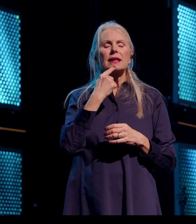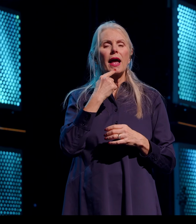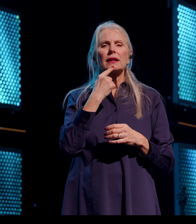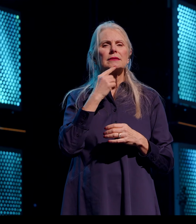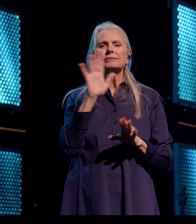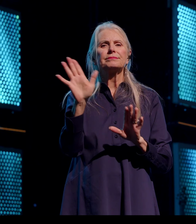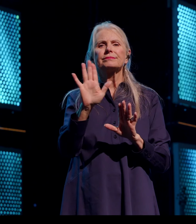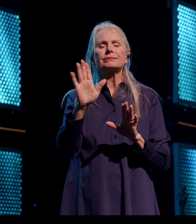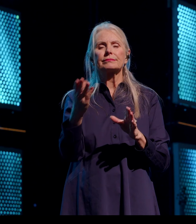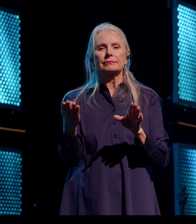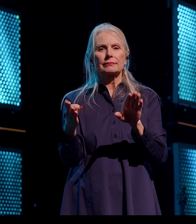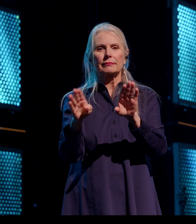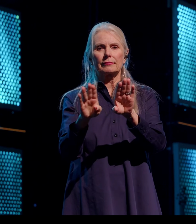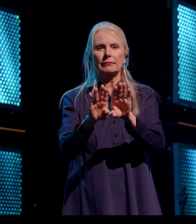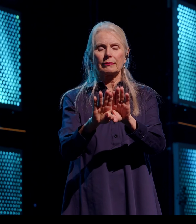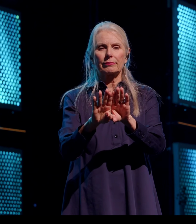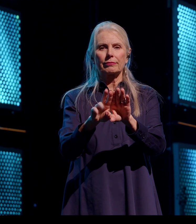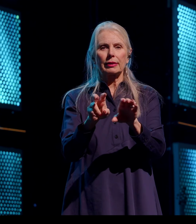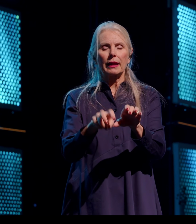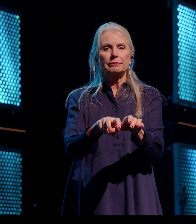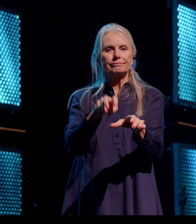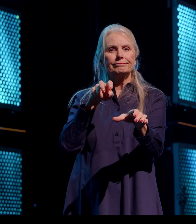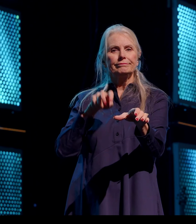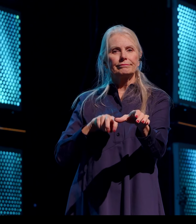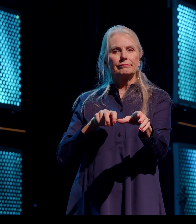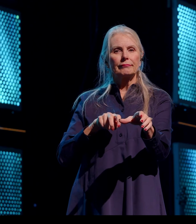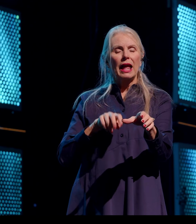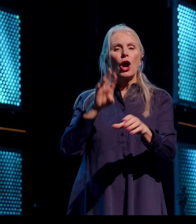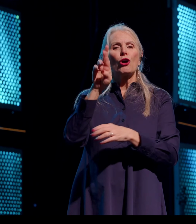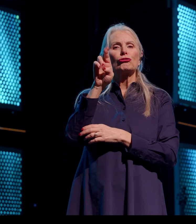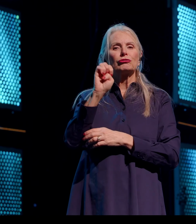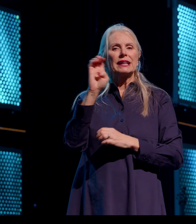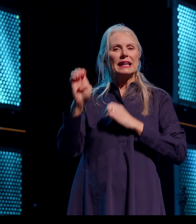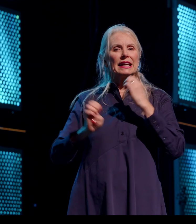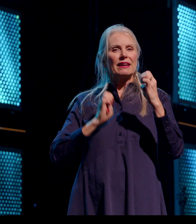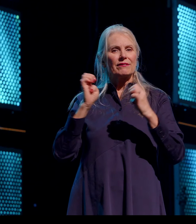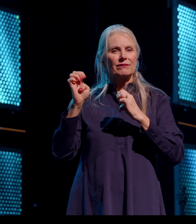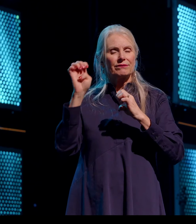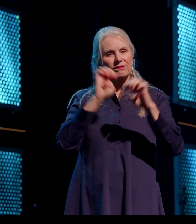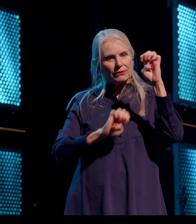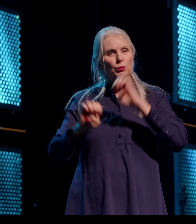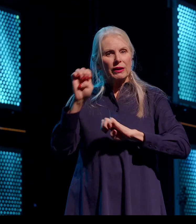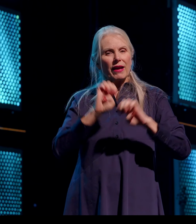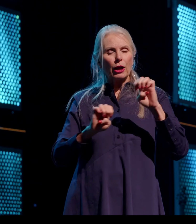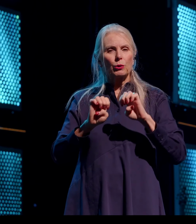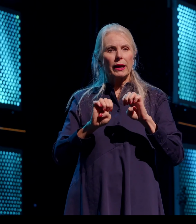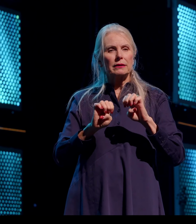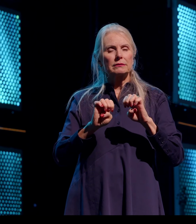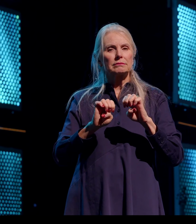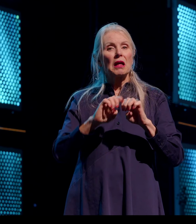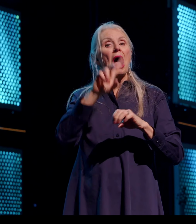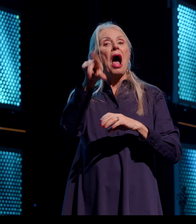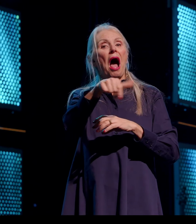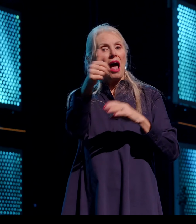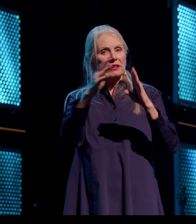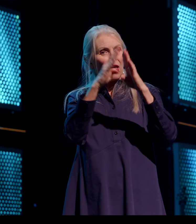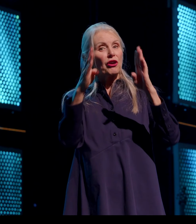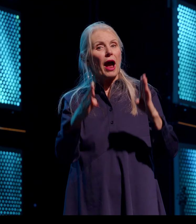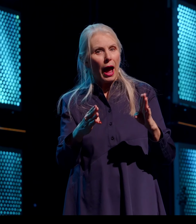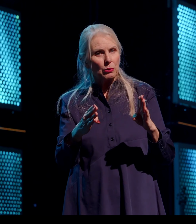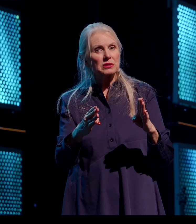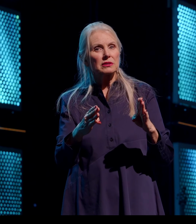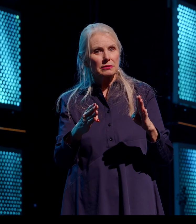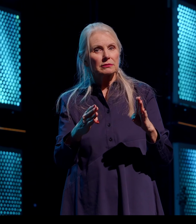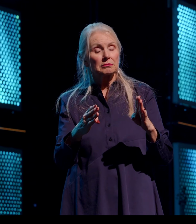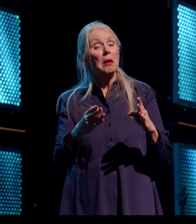door. They pulled back and reevaluated. God brought them another house, not the house they originally wanted, but they moved in. They're now out of